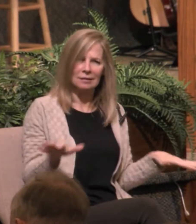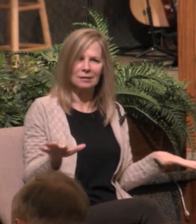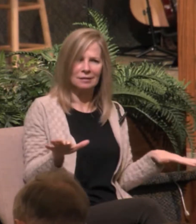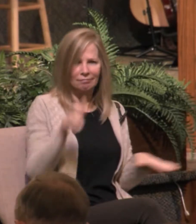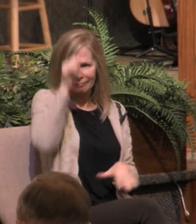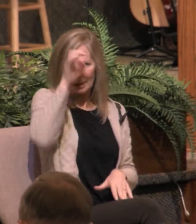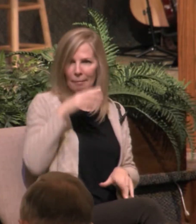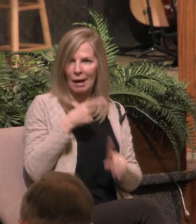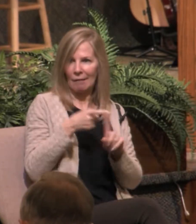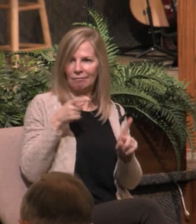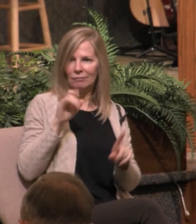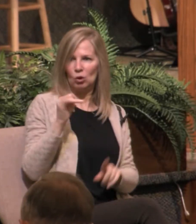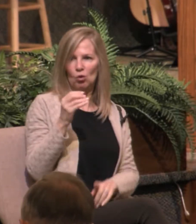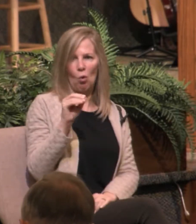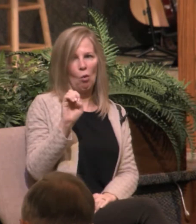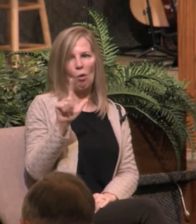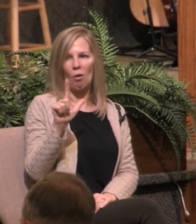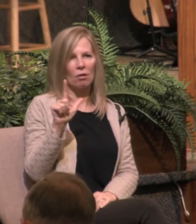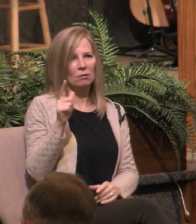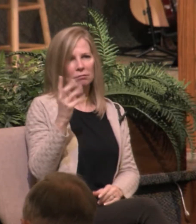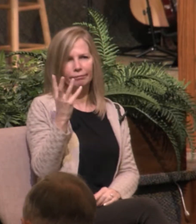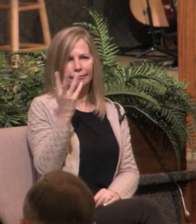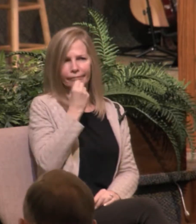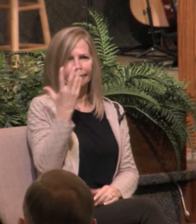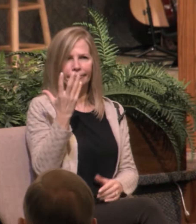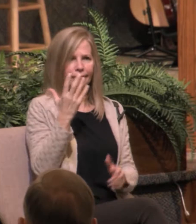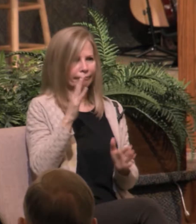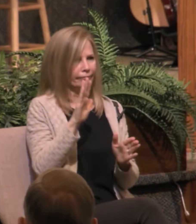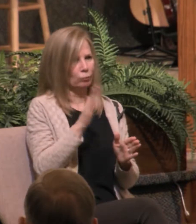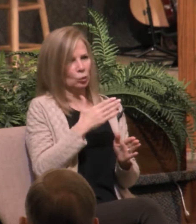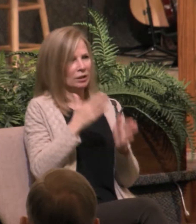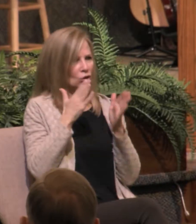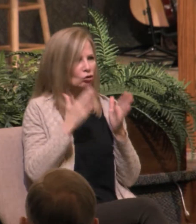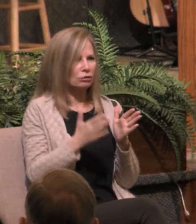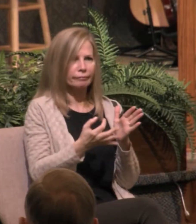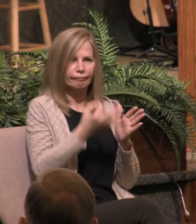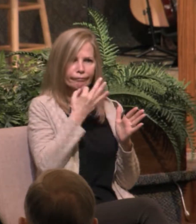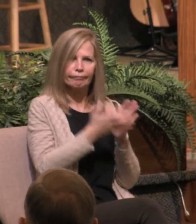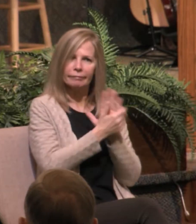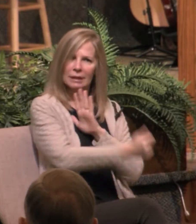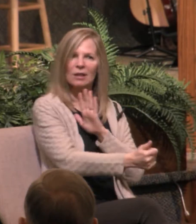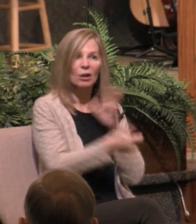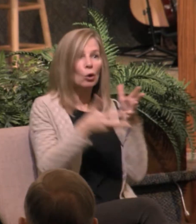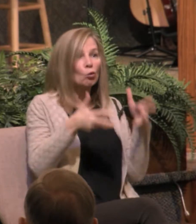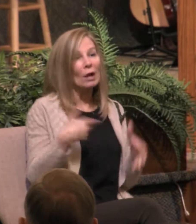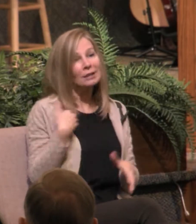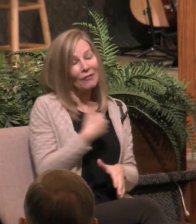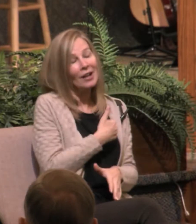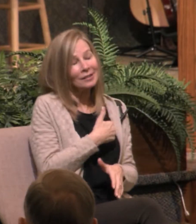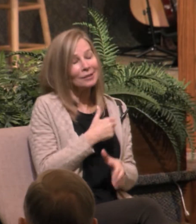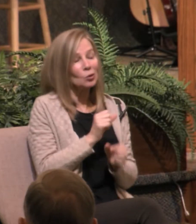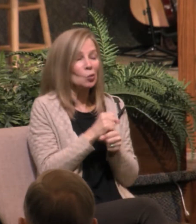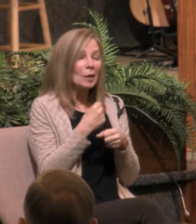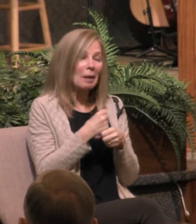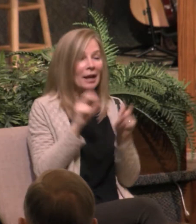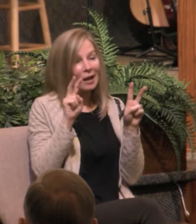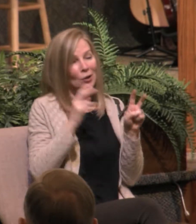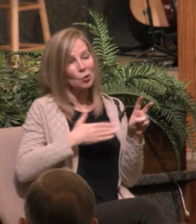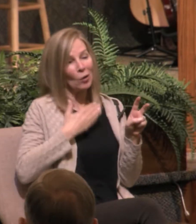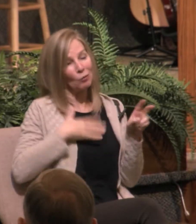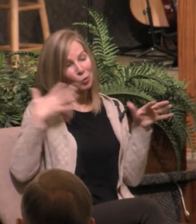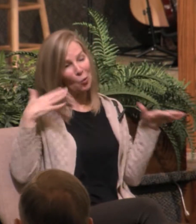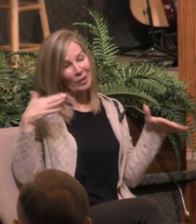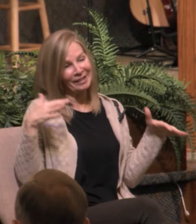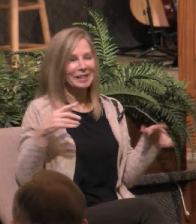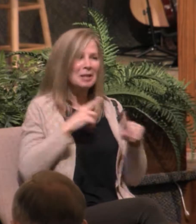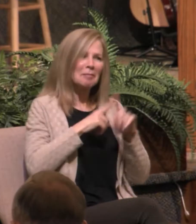talented musicians with great instrumental skills and great musical skills, and then the rest of us who make a joyful noise. It's a